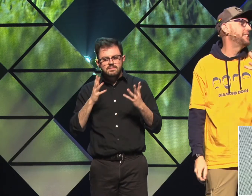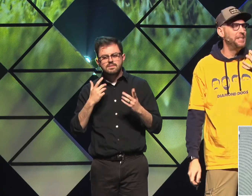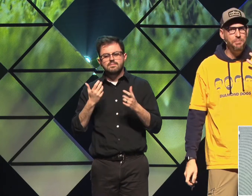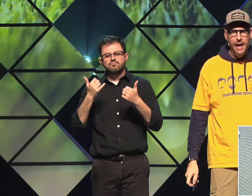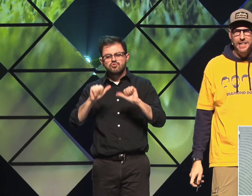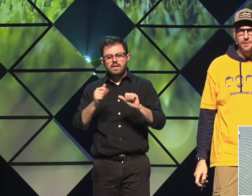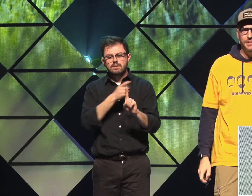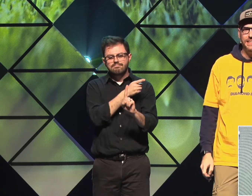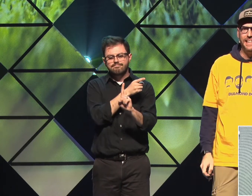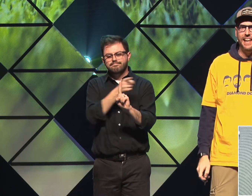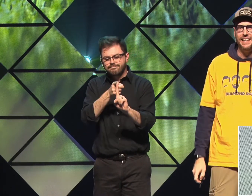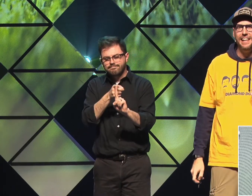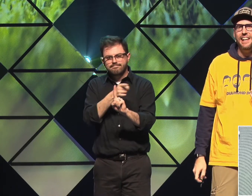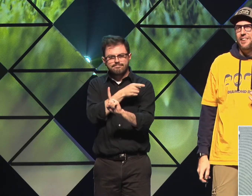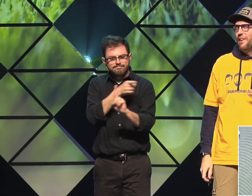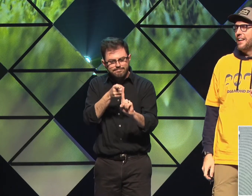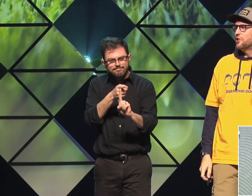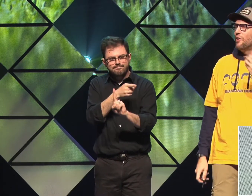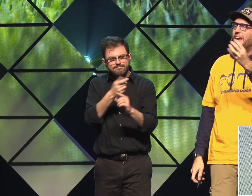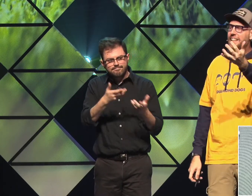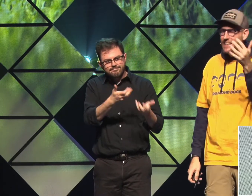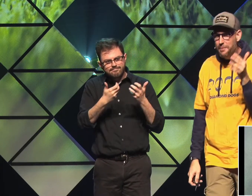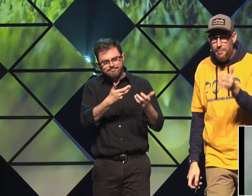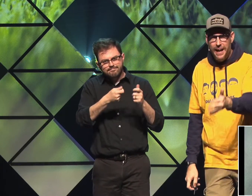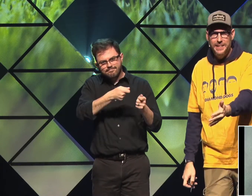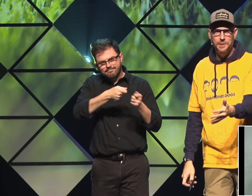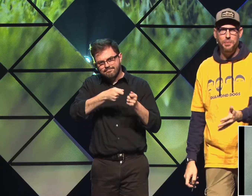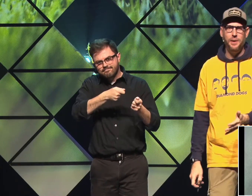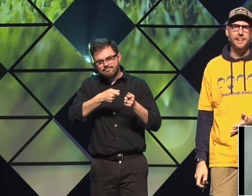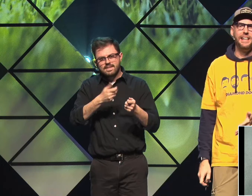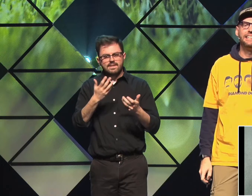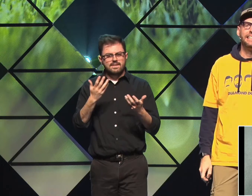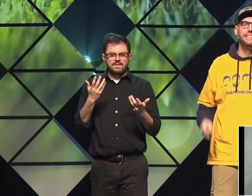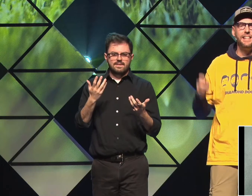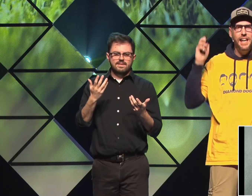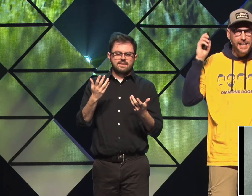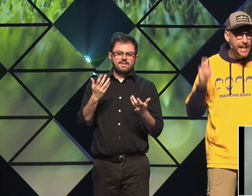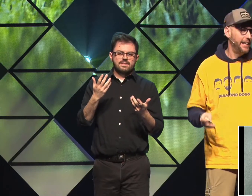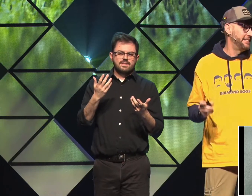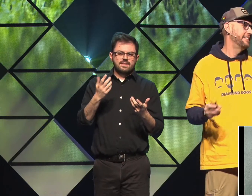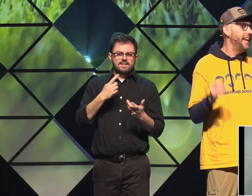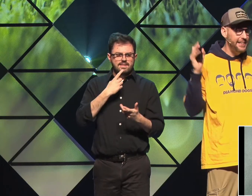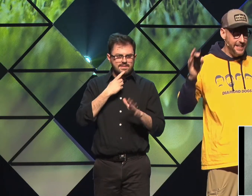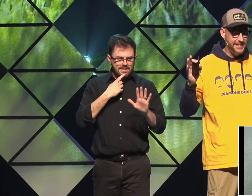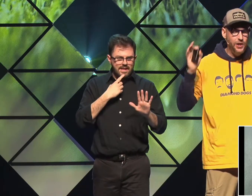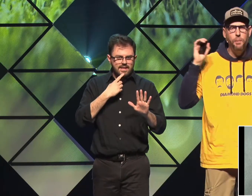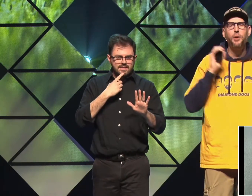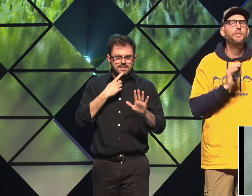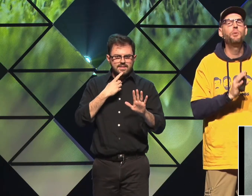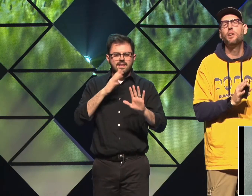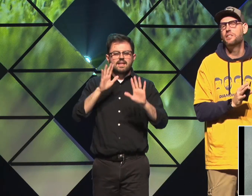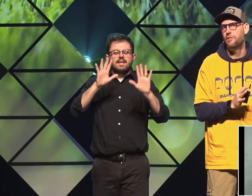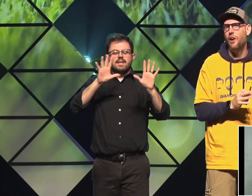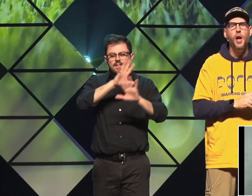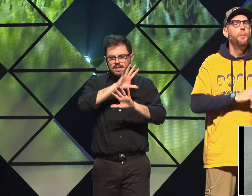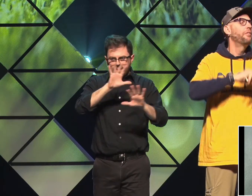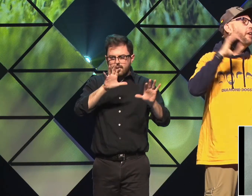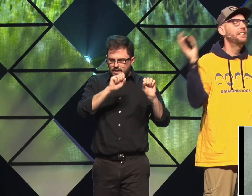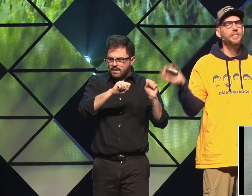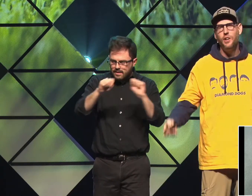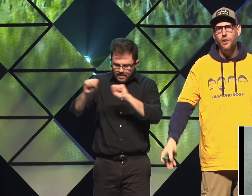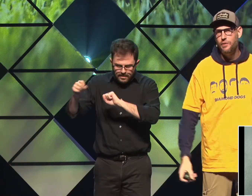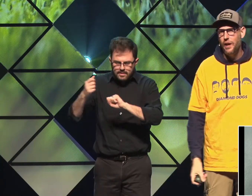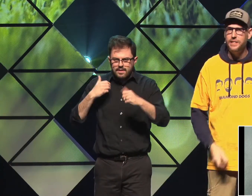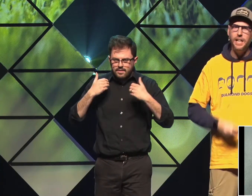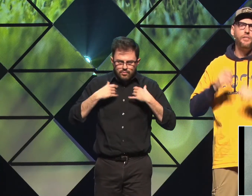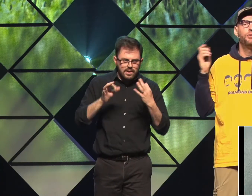to bring the conversation back to what he was saying, right? Trying to get them back to the point. And he says, Yes, yes, yes, there are perfect works of art. Perfection